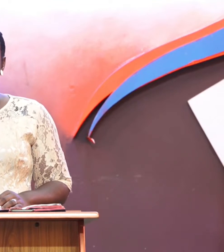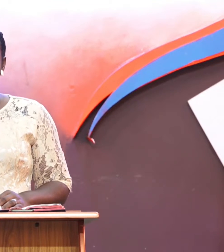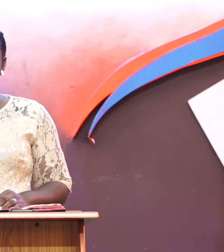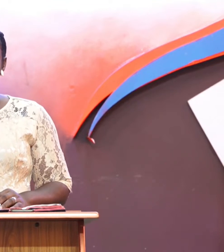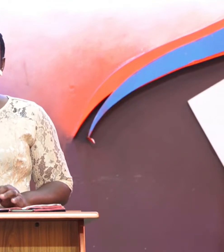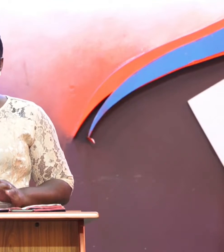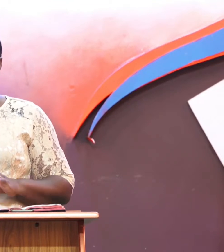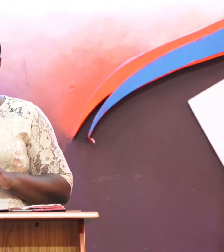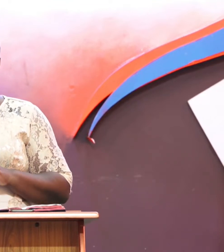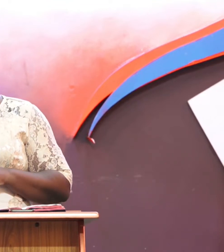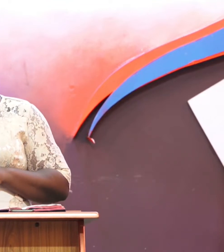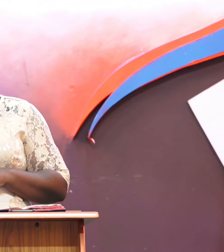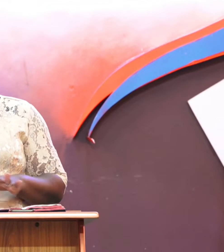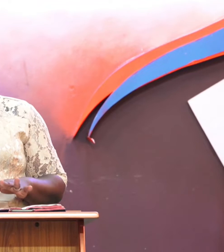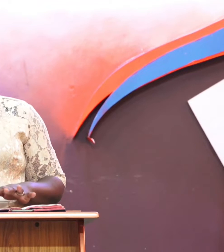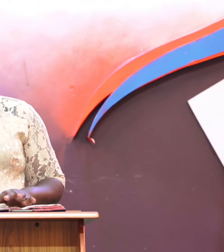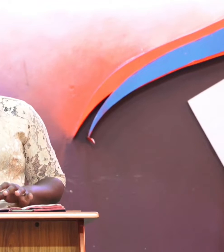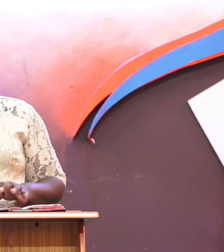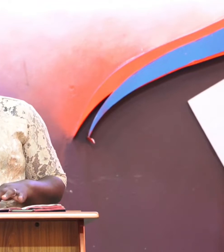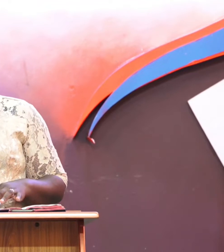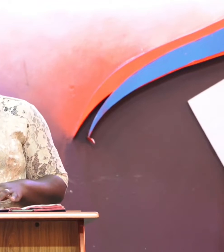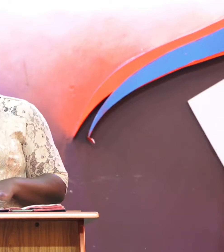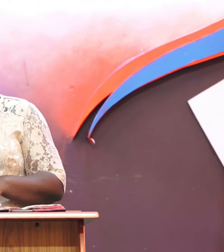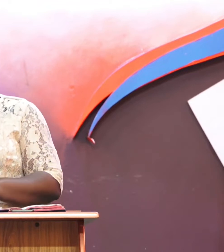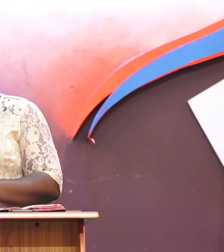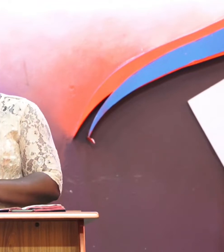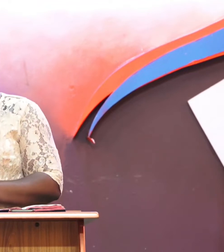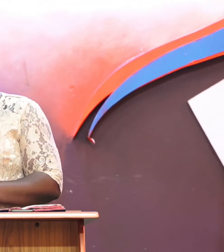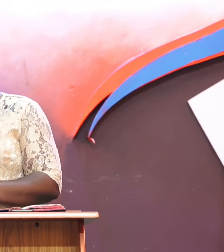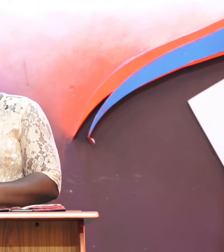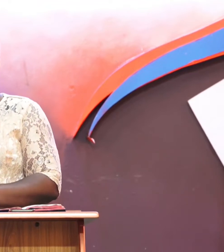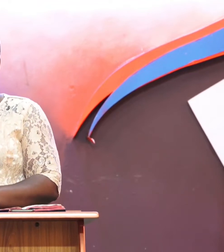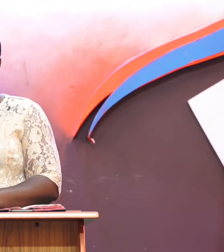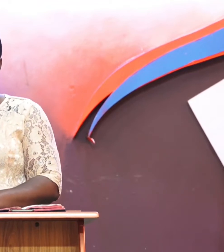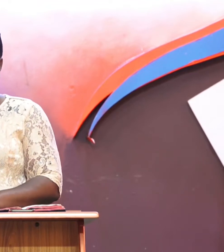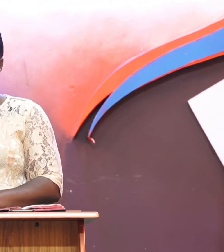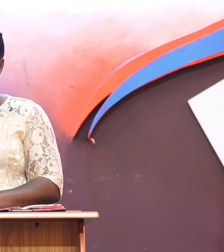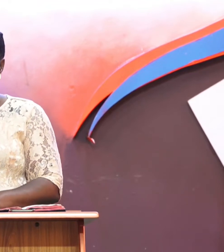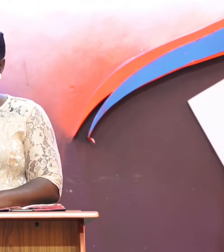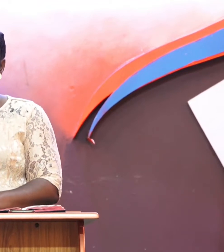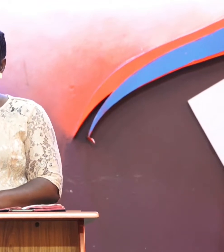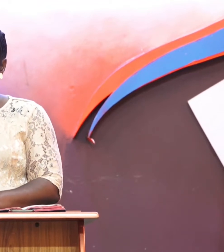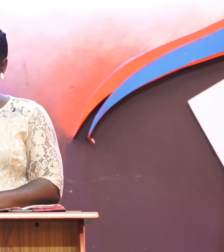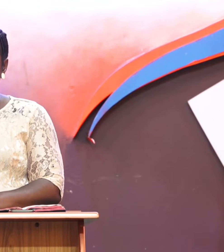abali ku mikutu egya social media, those on the social media platform,